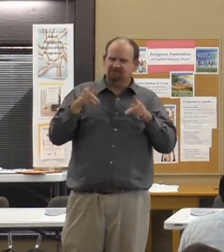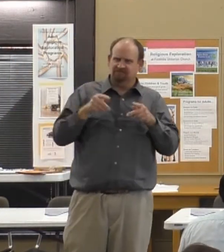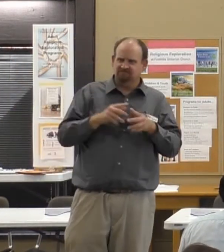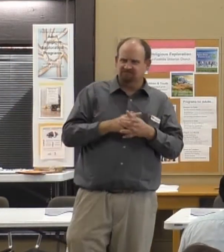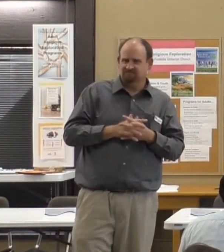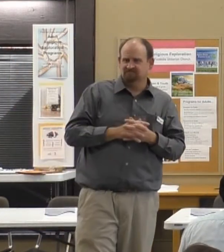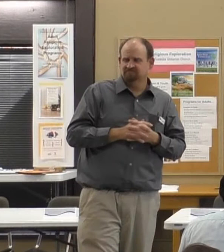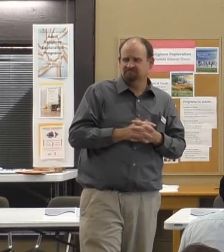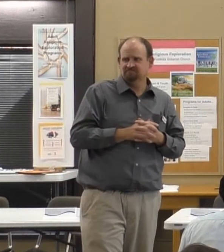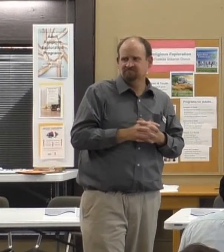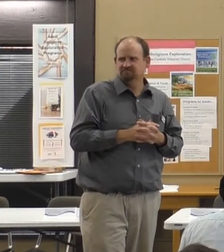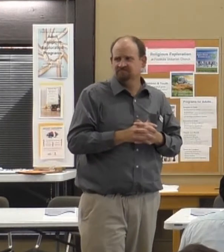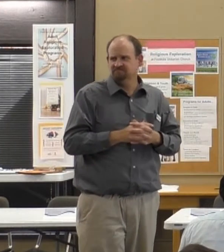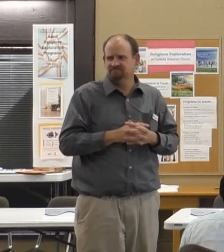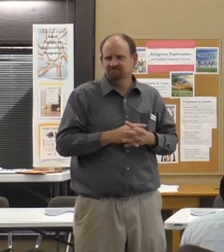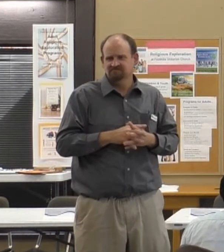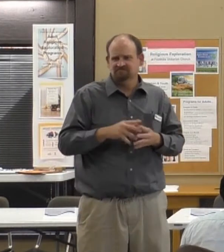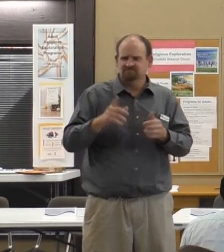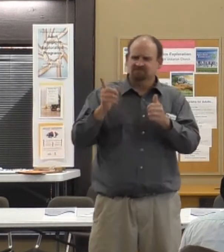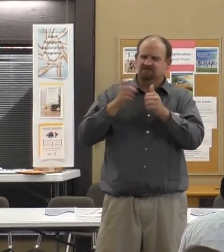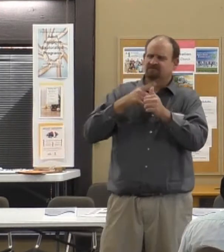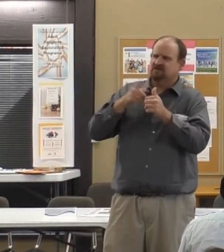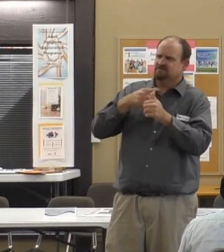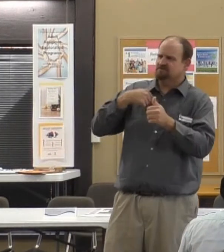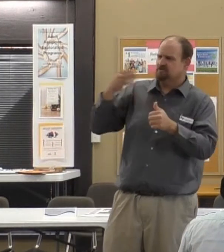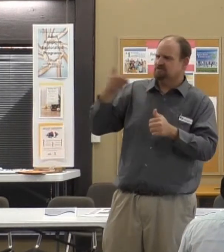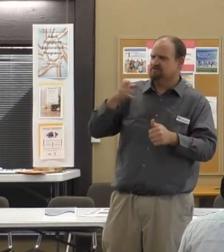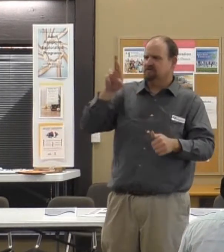So first of all, I would like to introduce the board members.